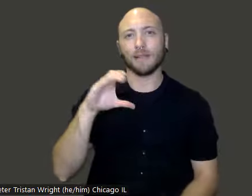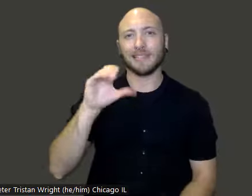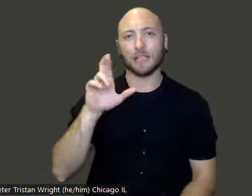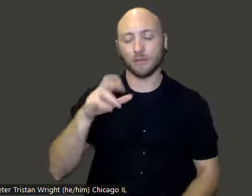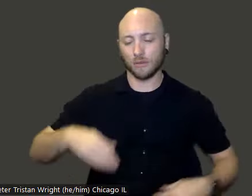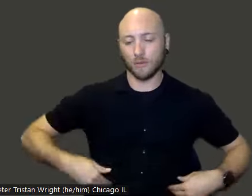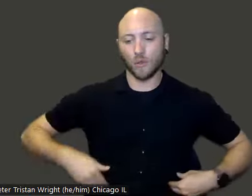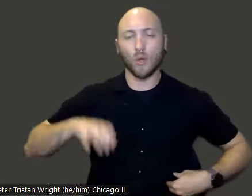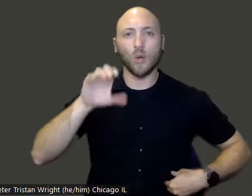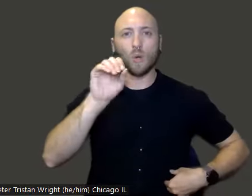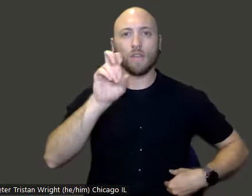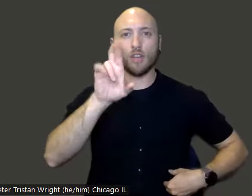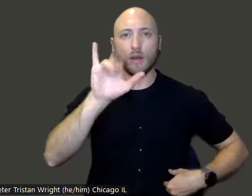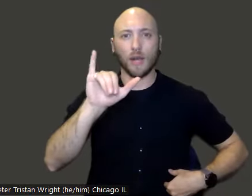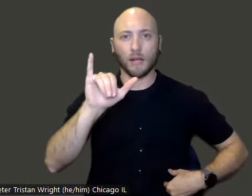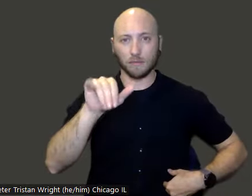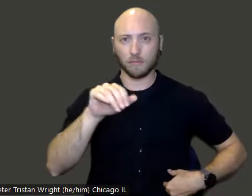She got